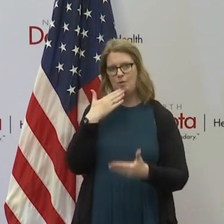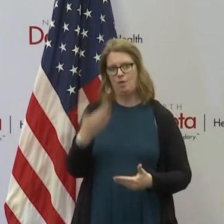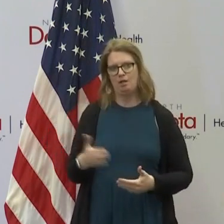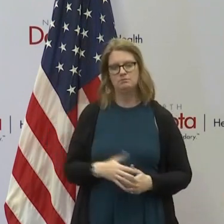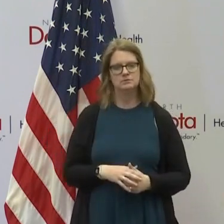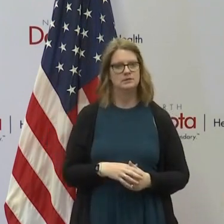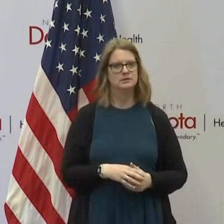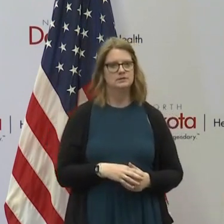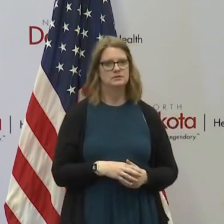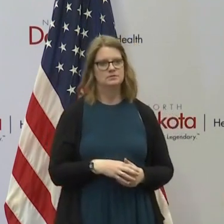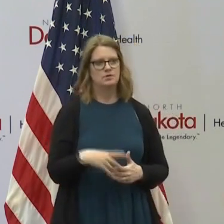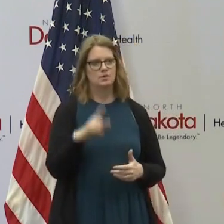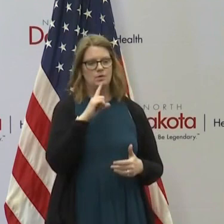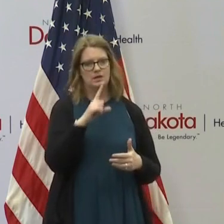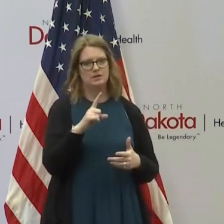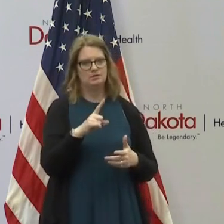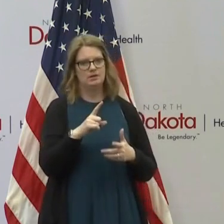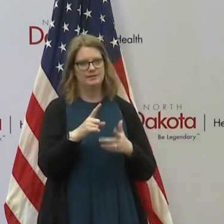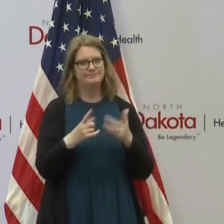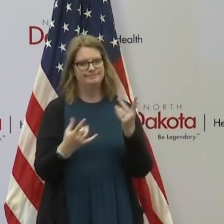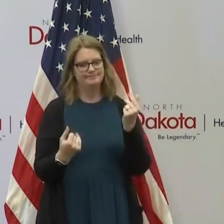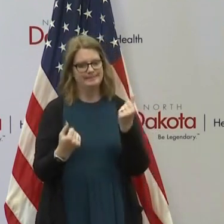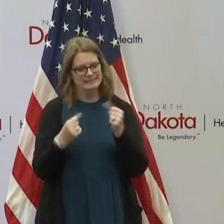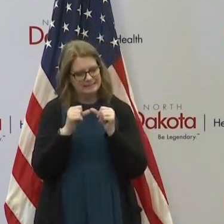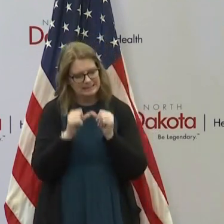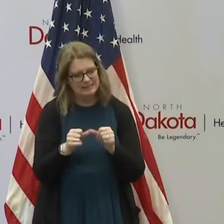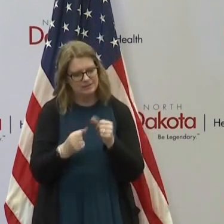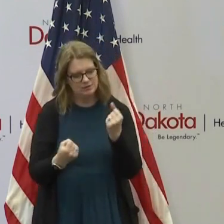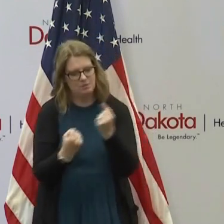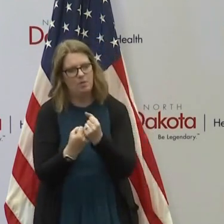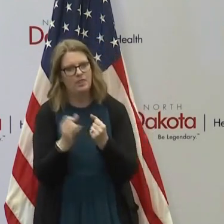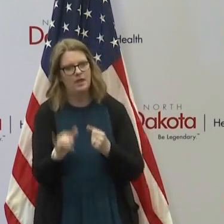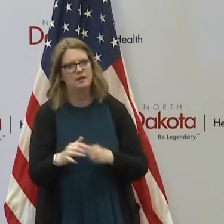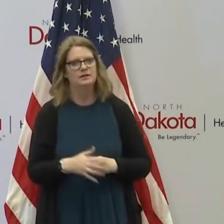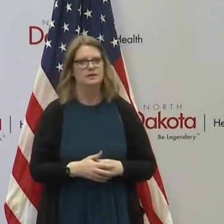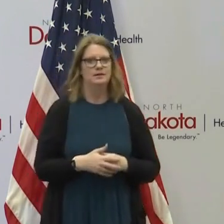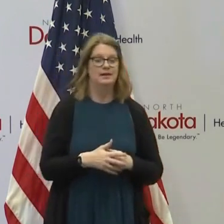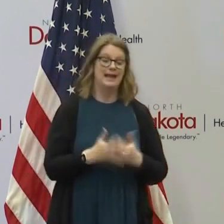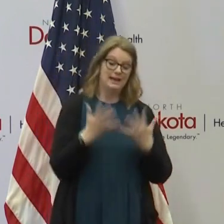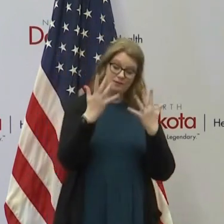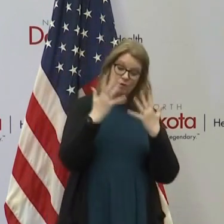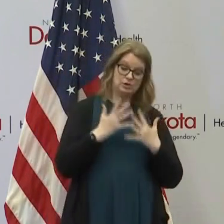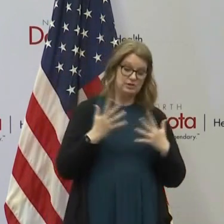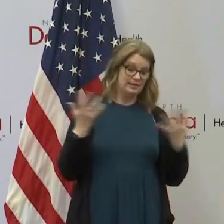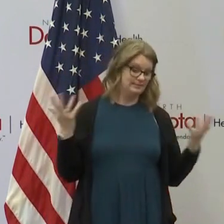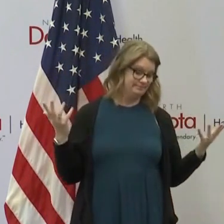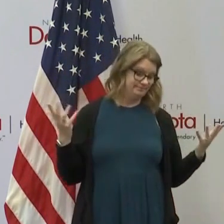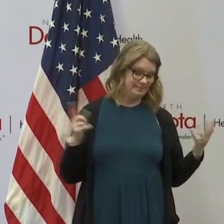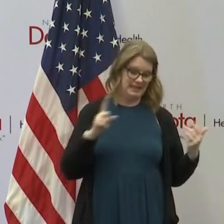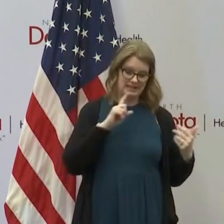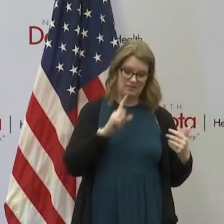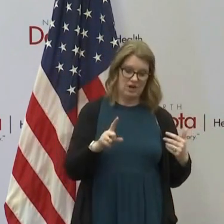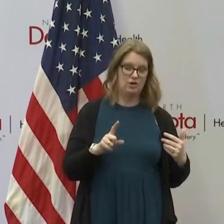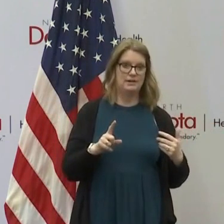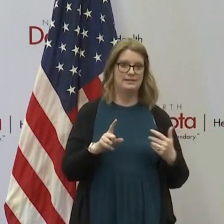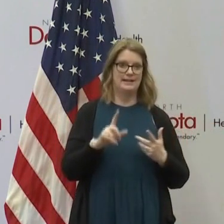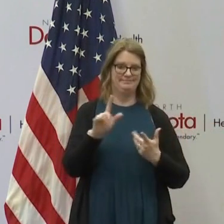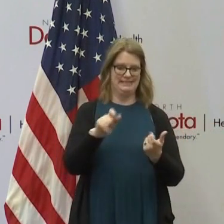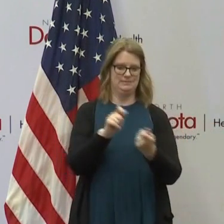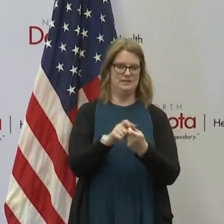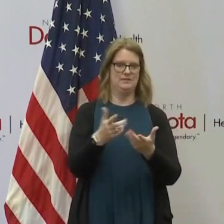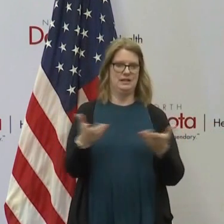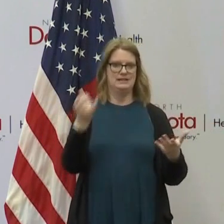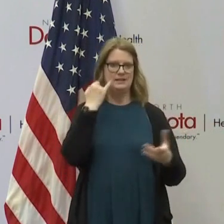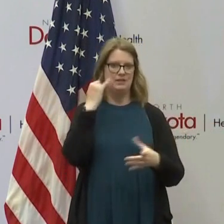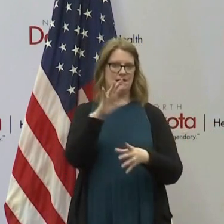want to get back to that underpinning. And unfortunately, this is a partisan. It's a very partisan thing about whether it gets